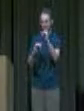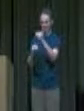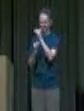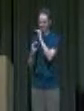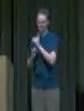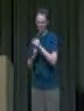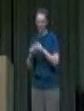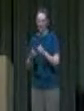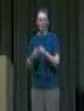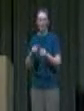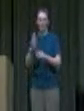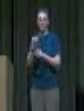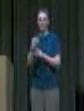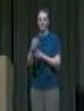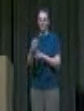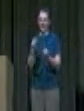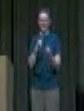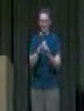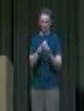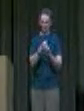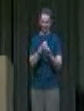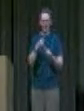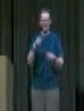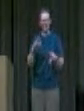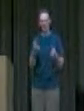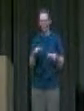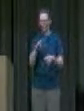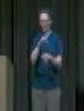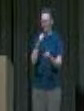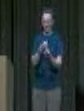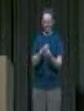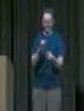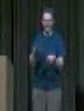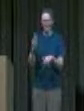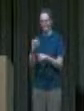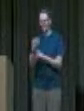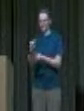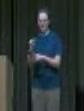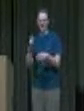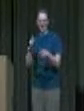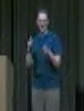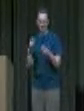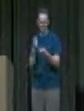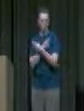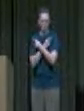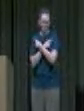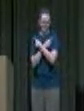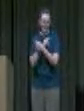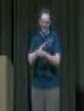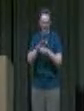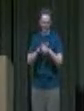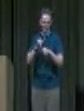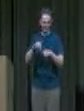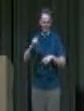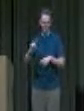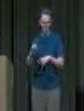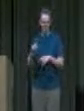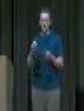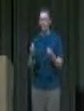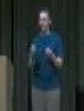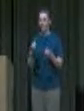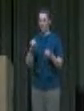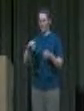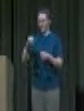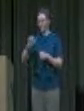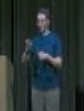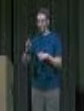want to impact potential bat species habitat that's within the Gorge Metro Park. And so by Summit Metro Parks taking on this